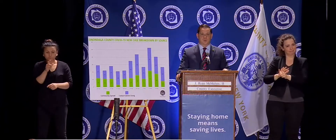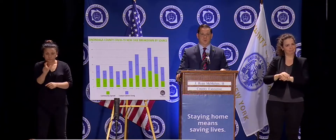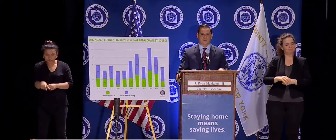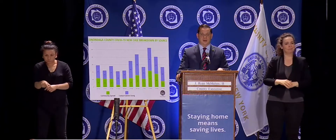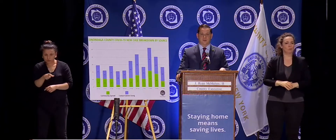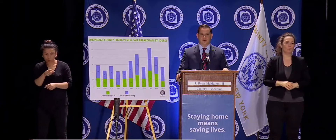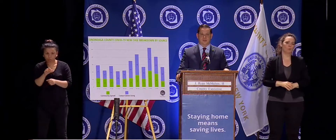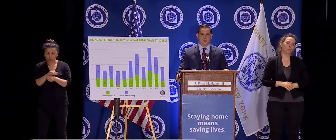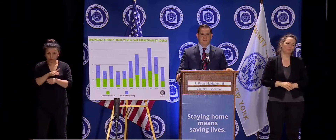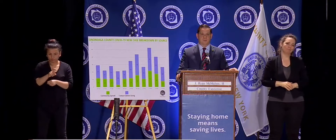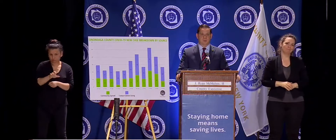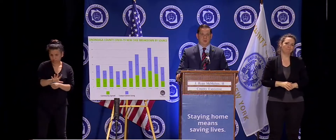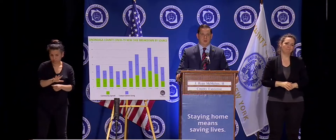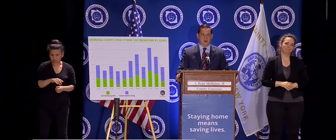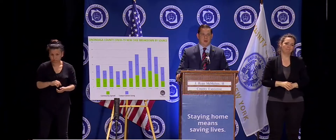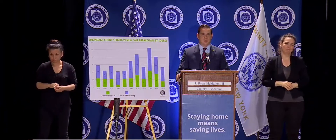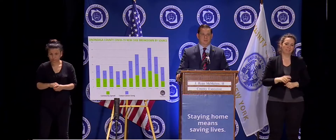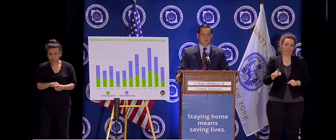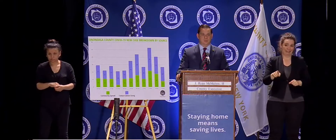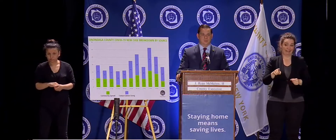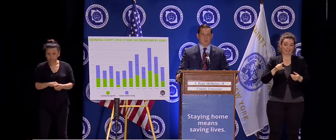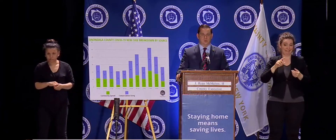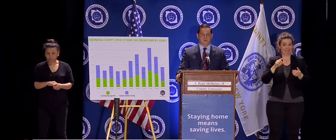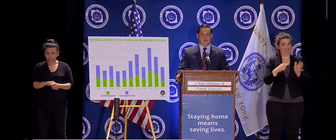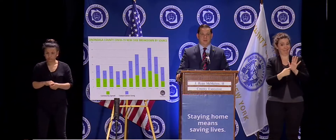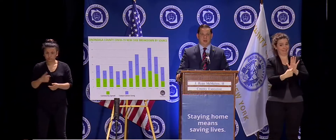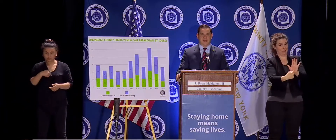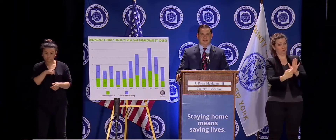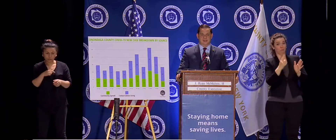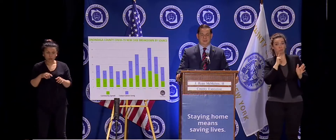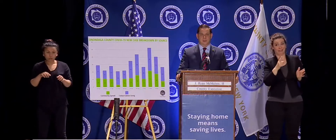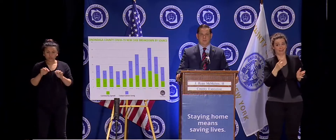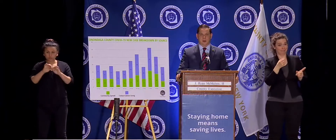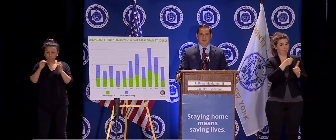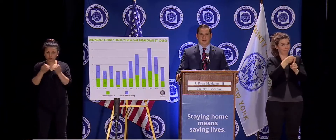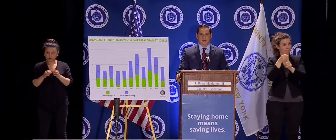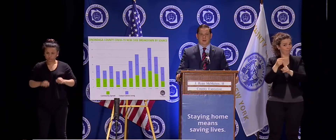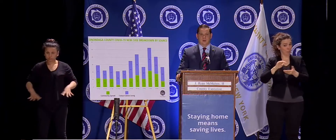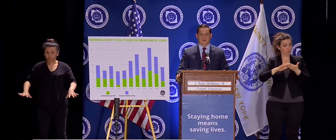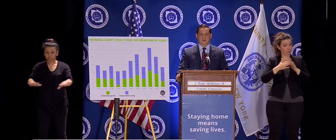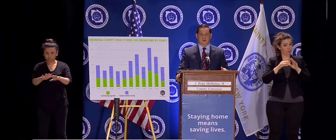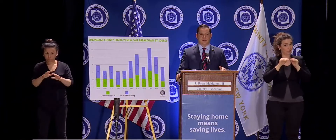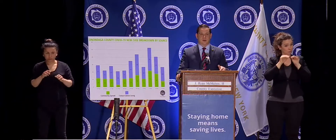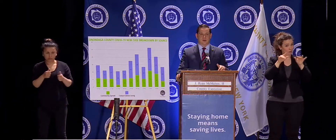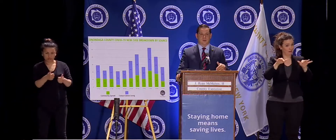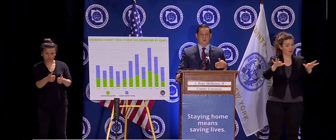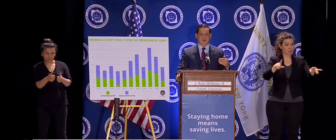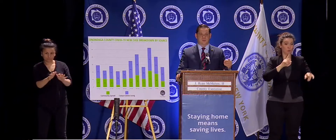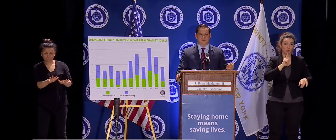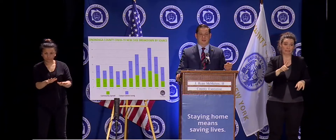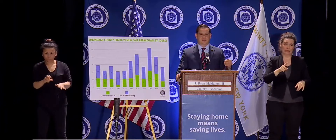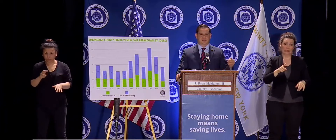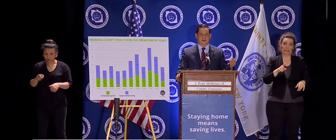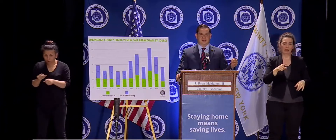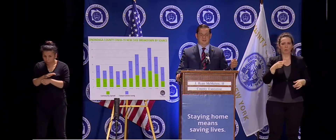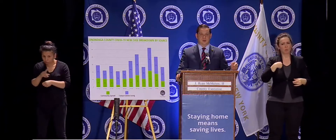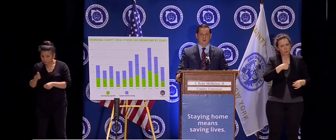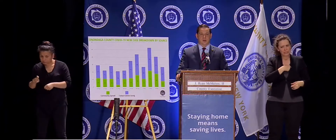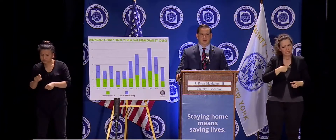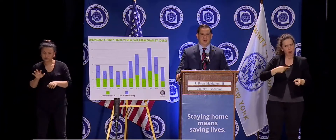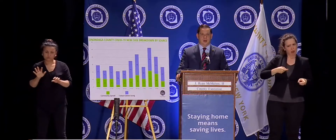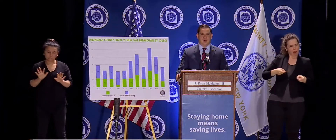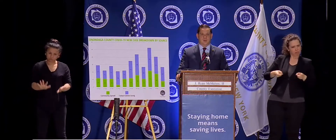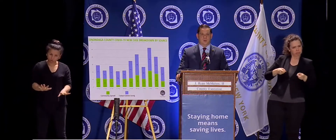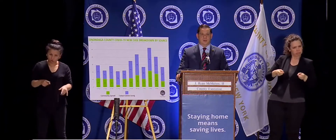is we've had community spread. We've stabilized it, but it's still here, and there's still the potential to get it.